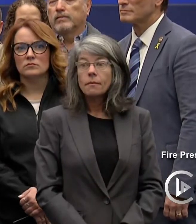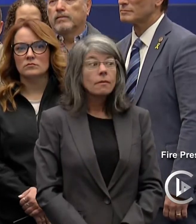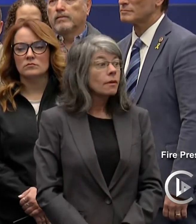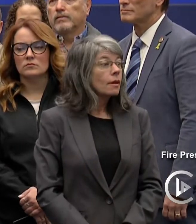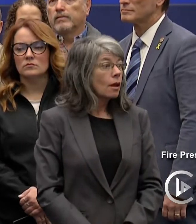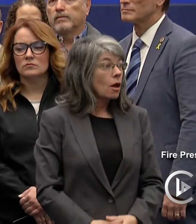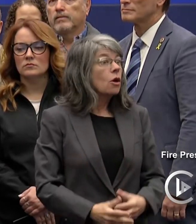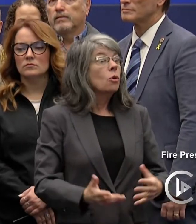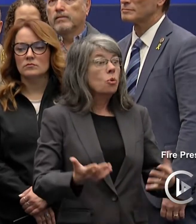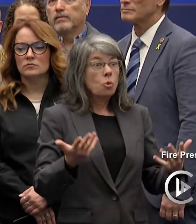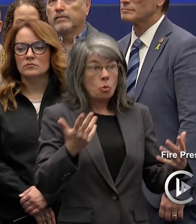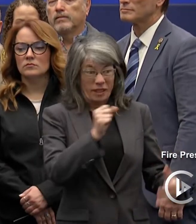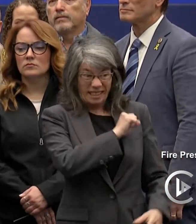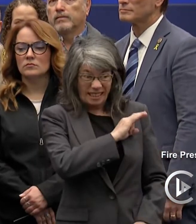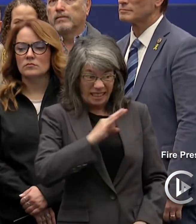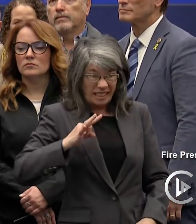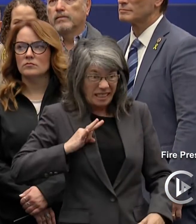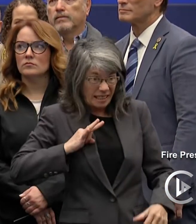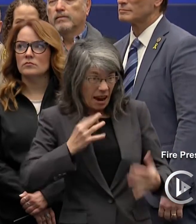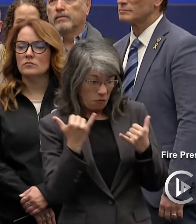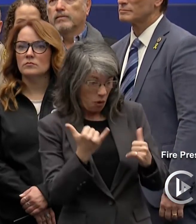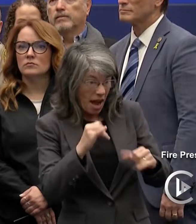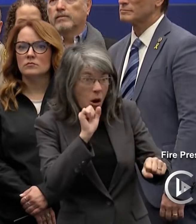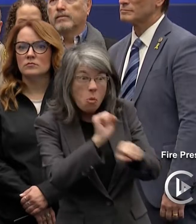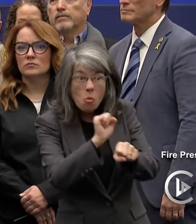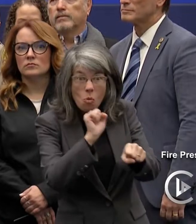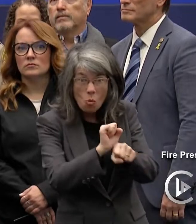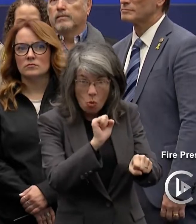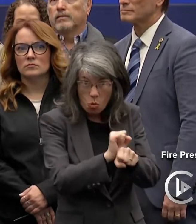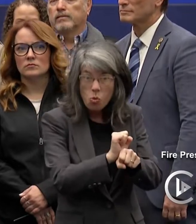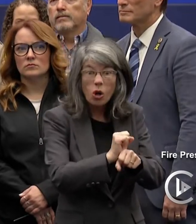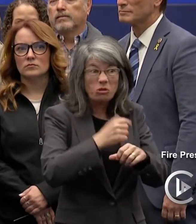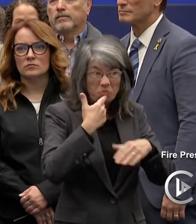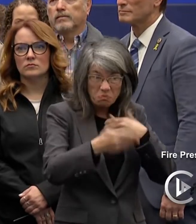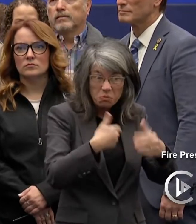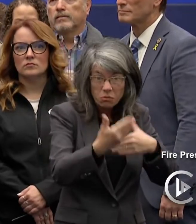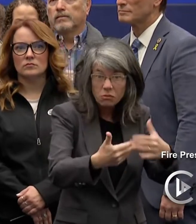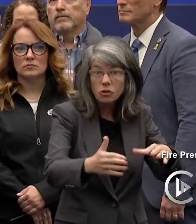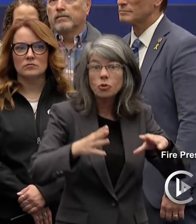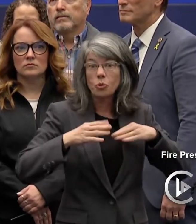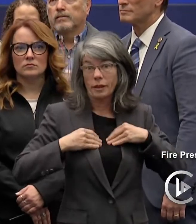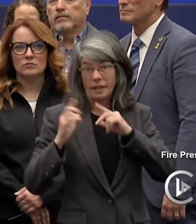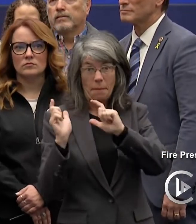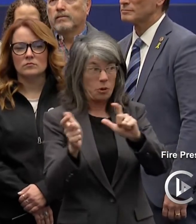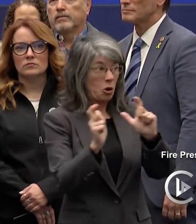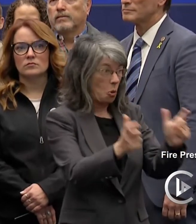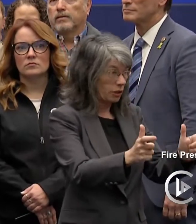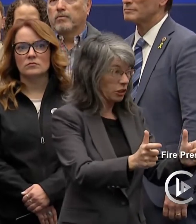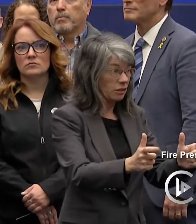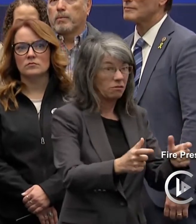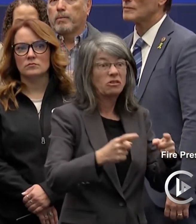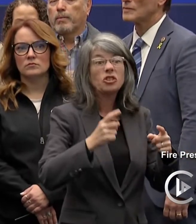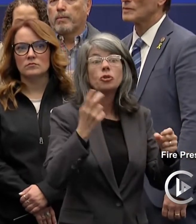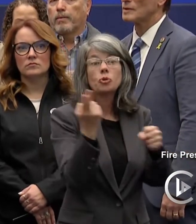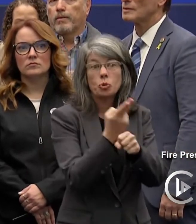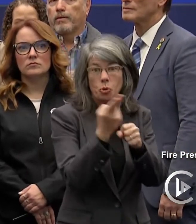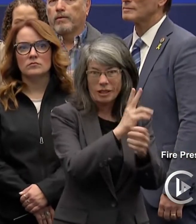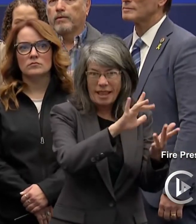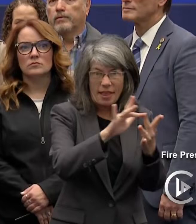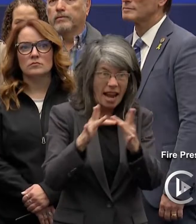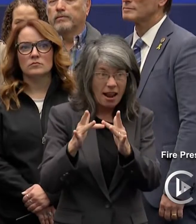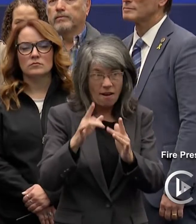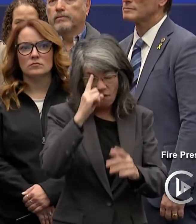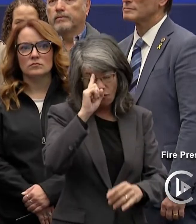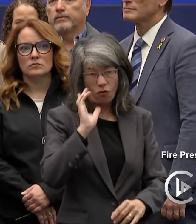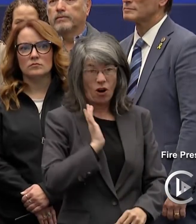We have staff working on a process to accept donations over the internet for our LA